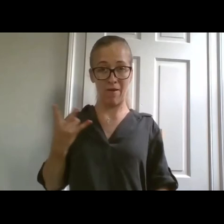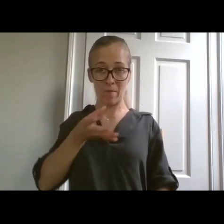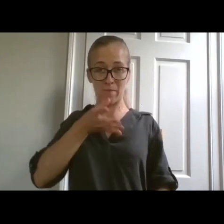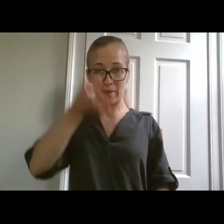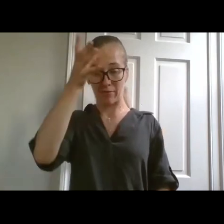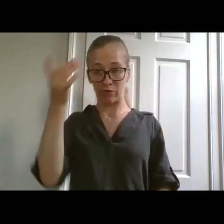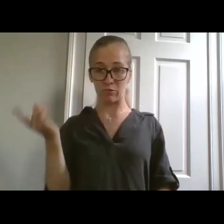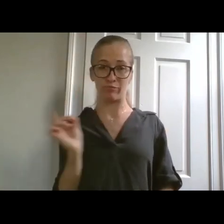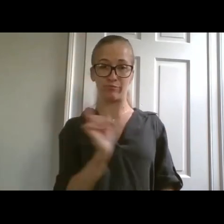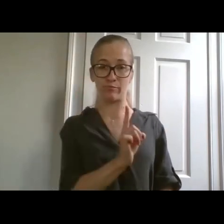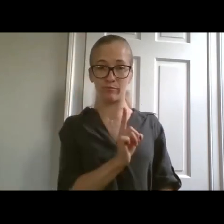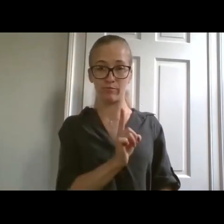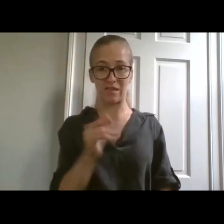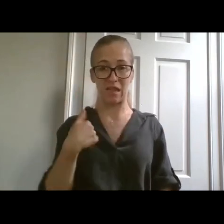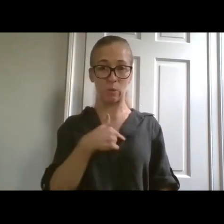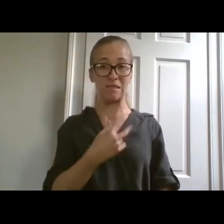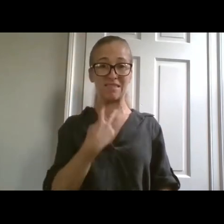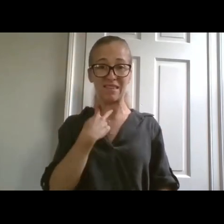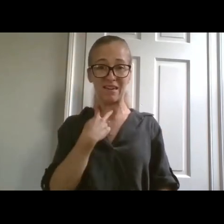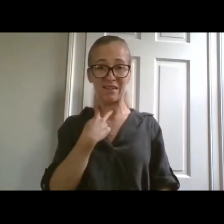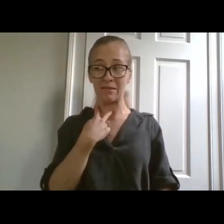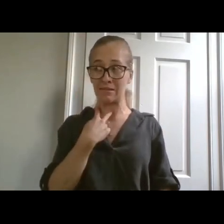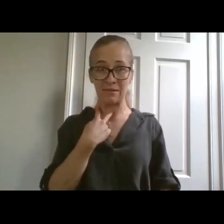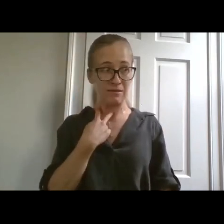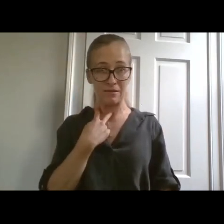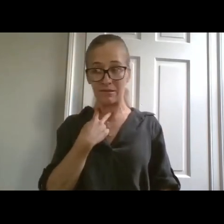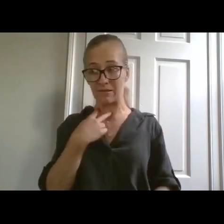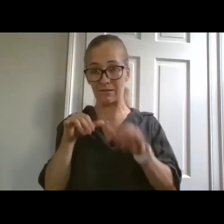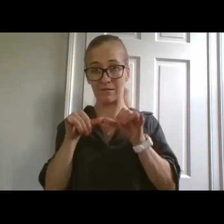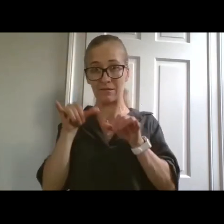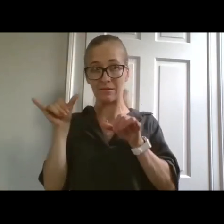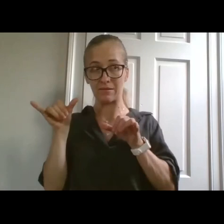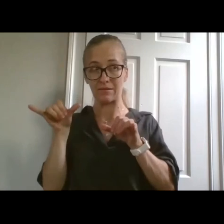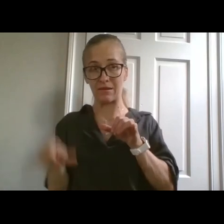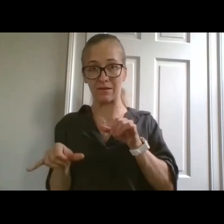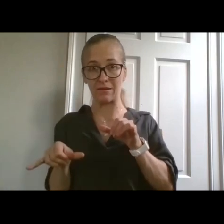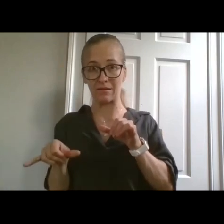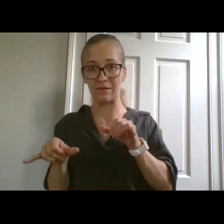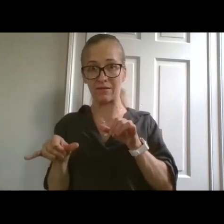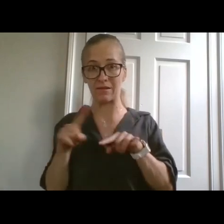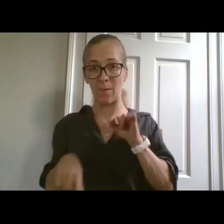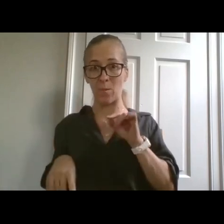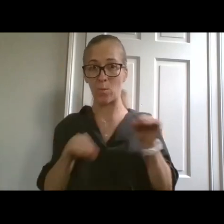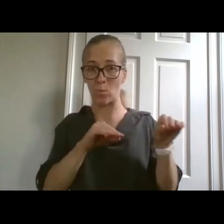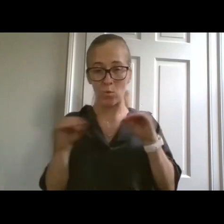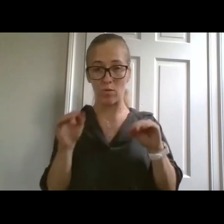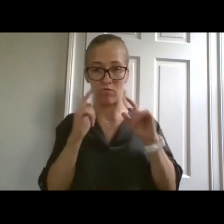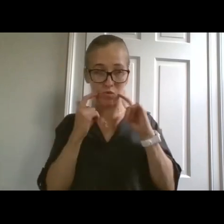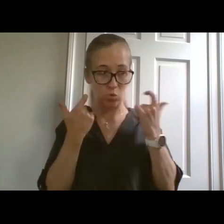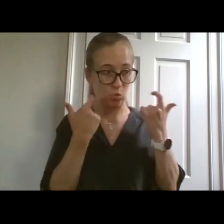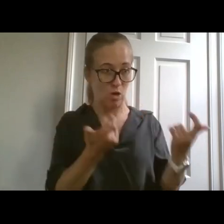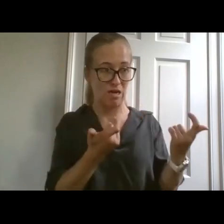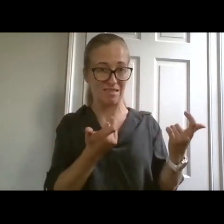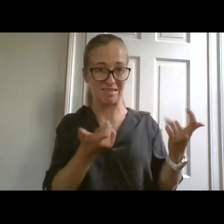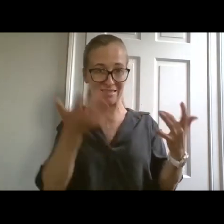toward him. It's like we were trapped in a spell, compelling us to remain exactly where we had stopped, watching this poor kid vomit alone,